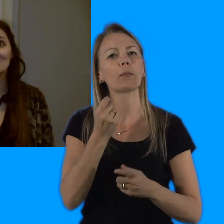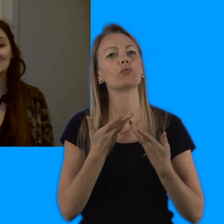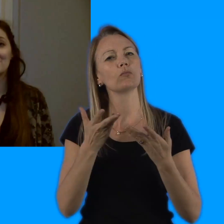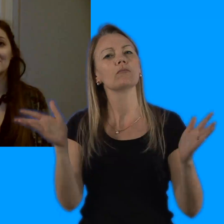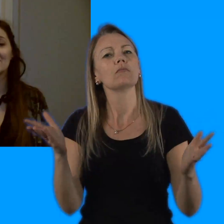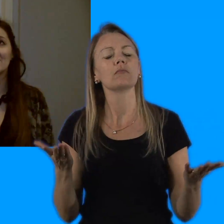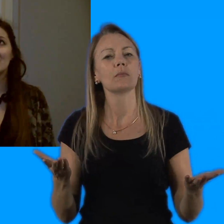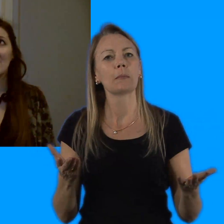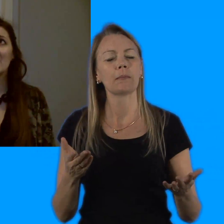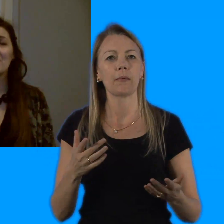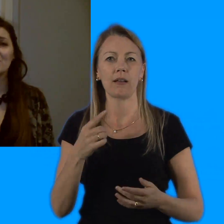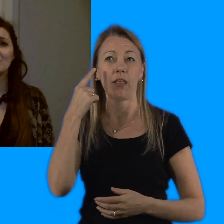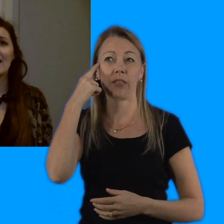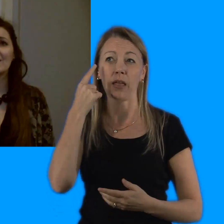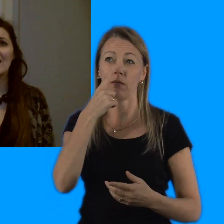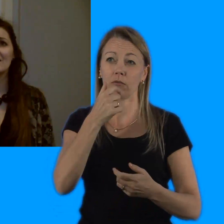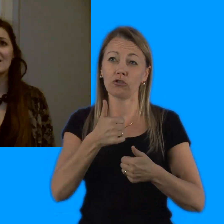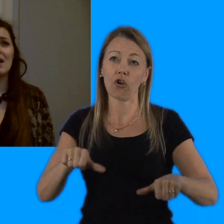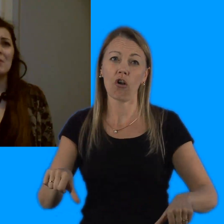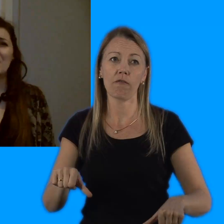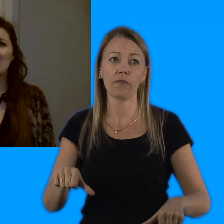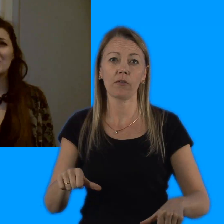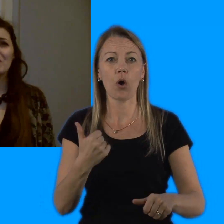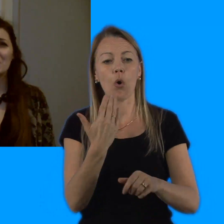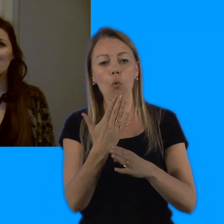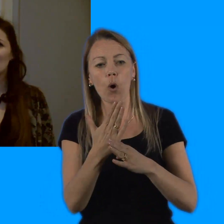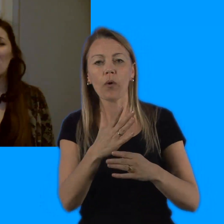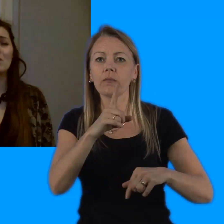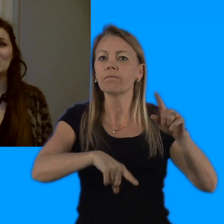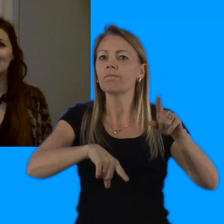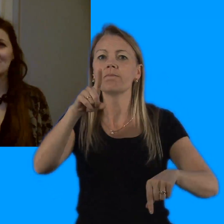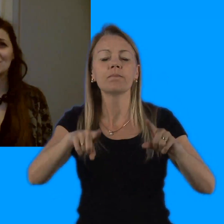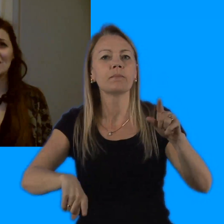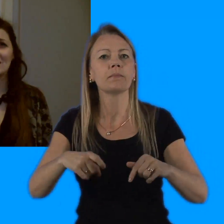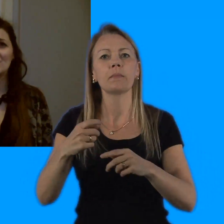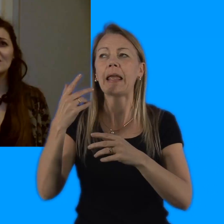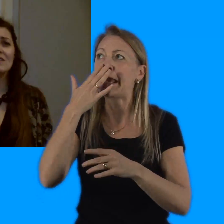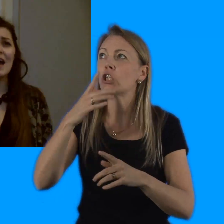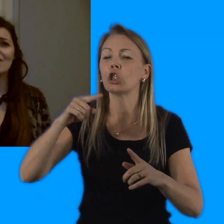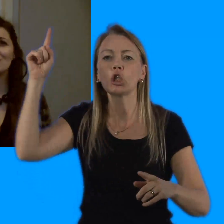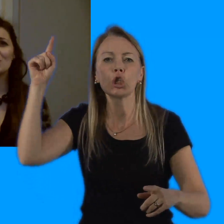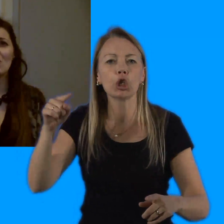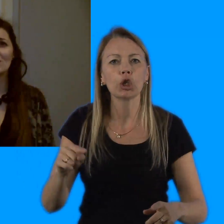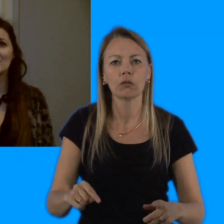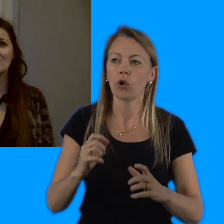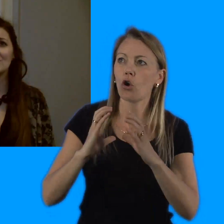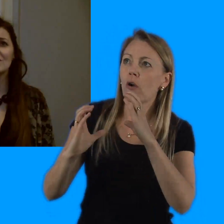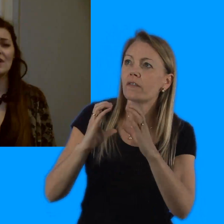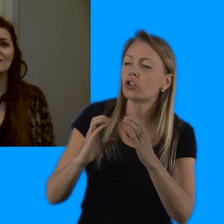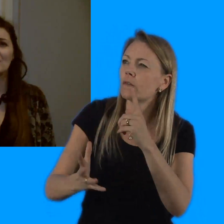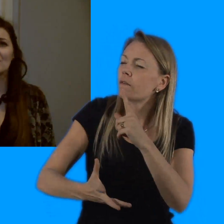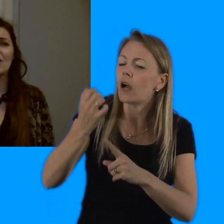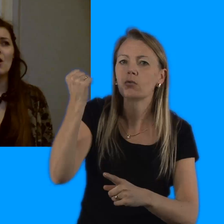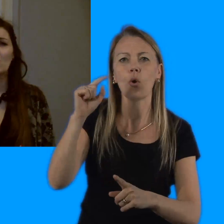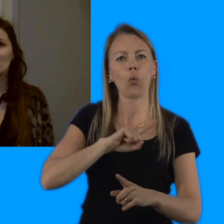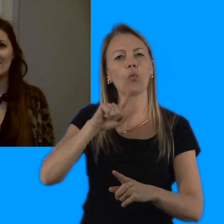that they choose to express it. And how I think we tackle it is by working with people from all sorts of different generations, having real conversations,